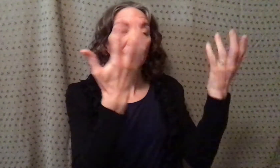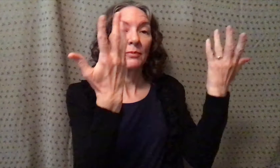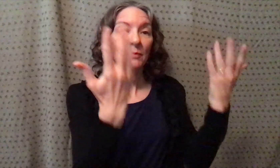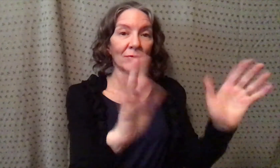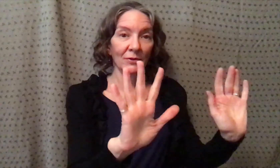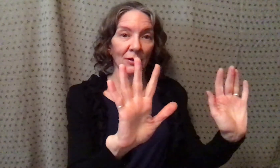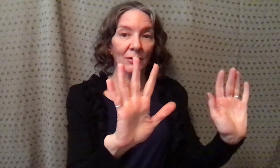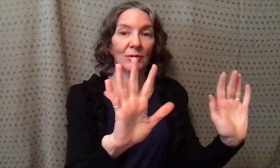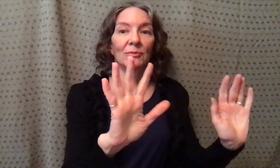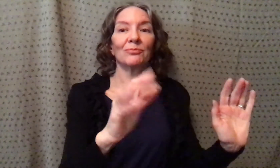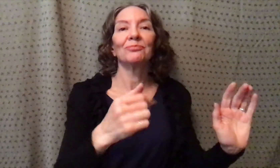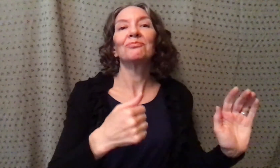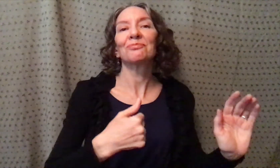When my work is finished,